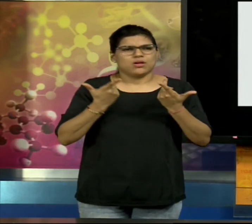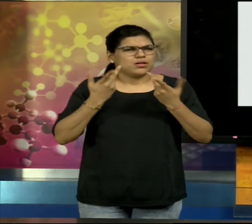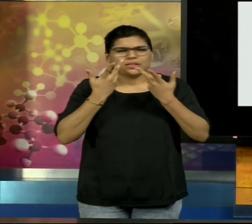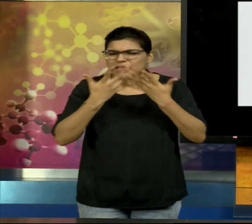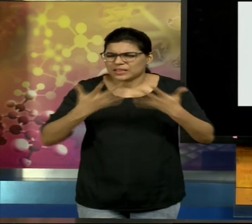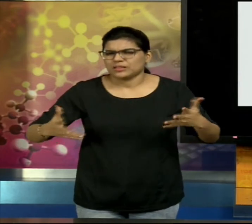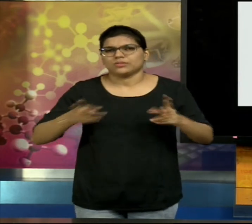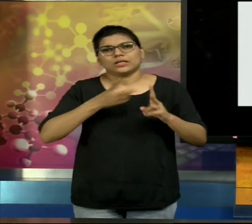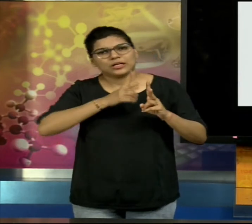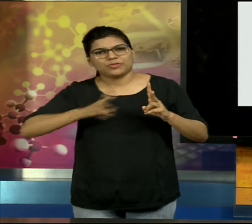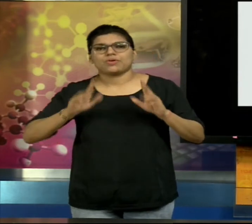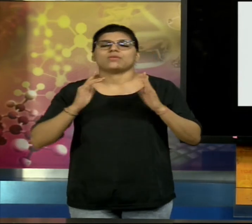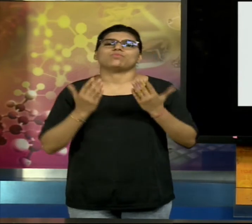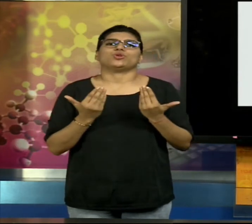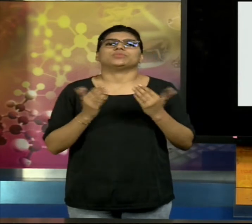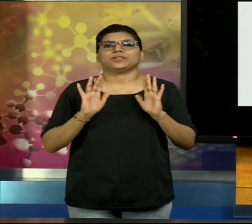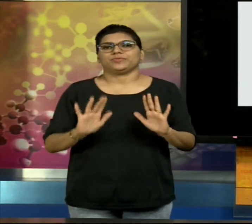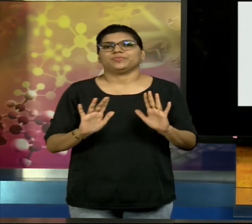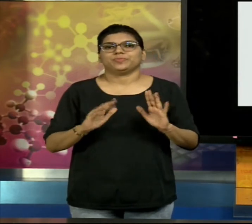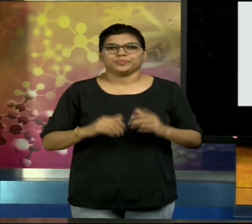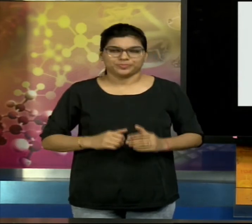There are different types of shoppings available.